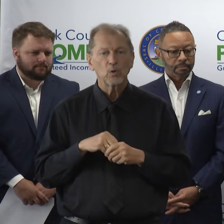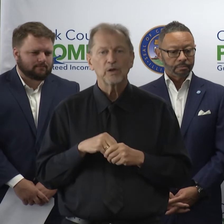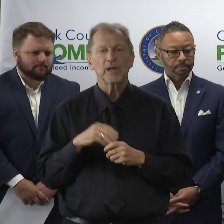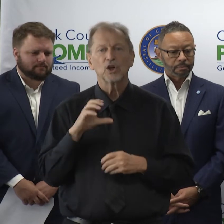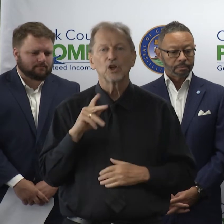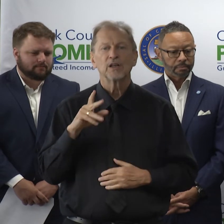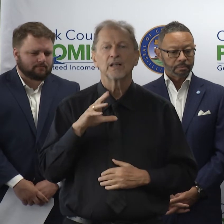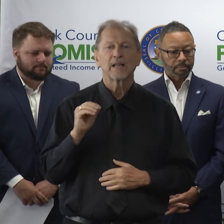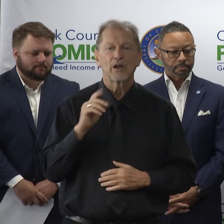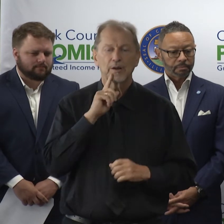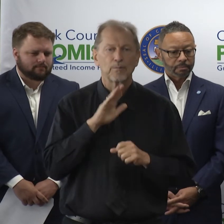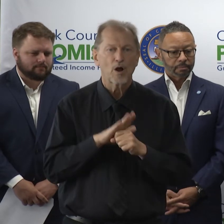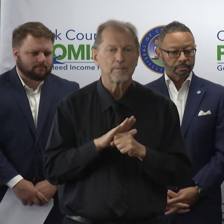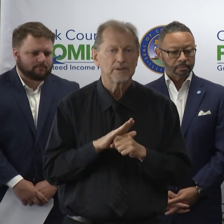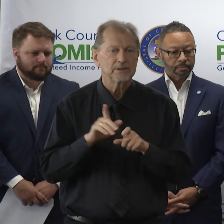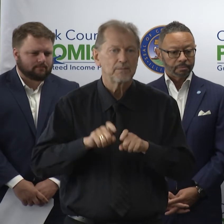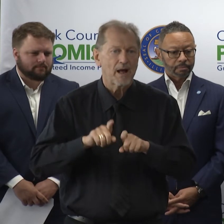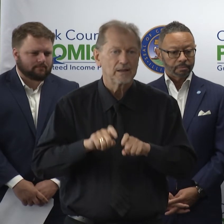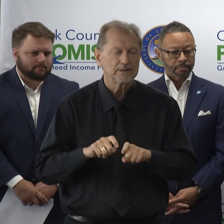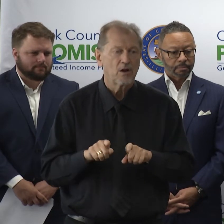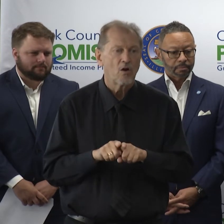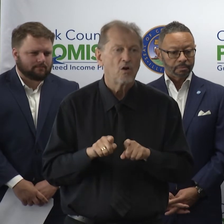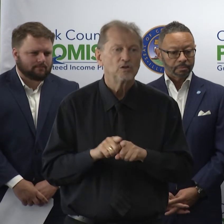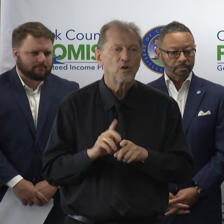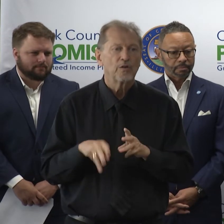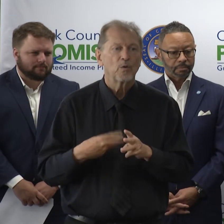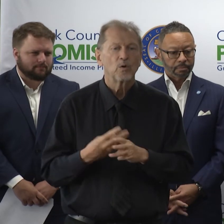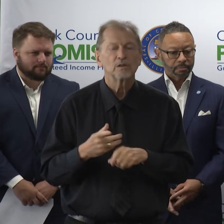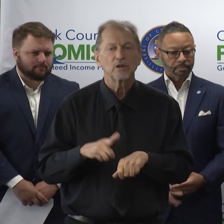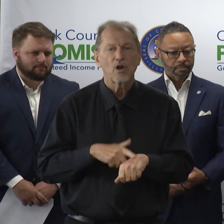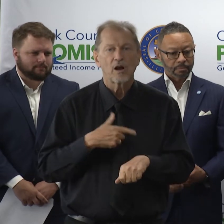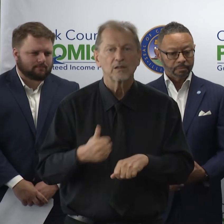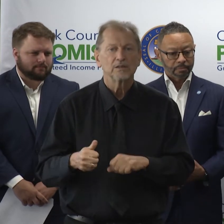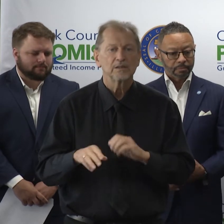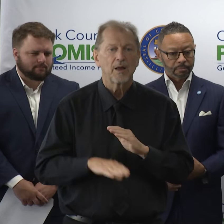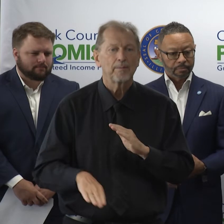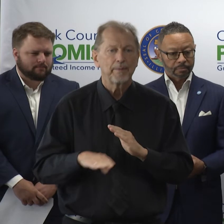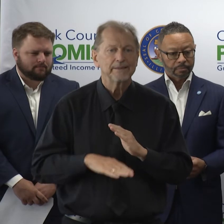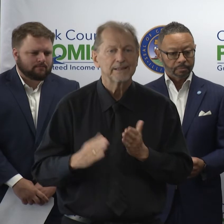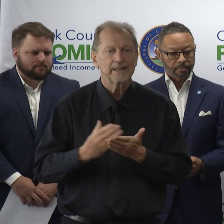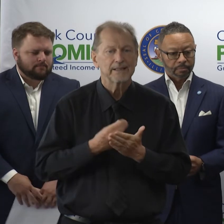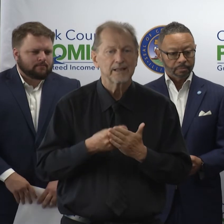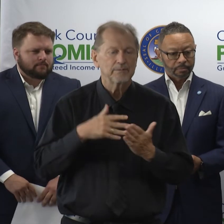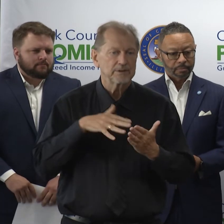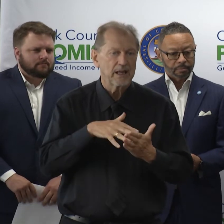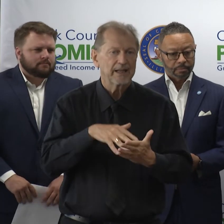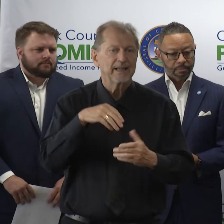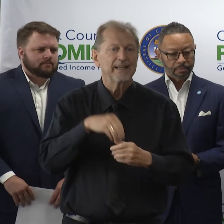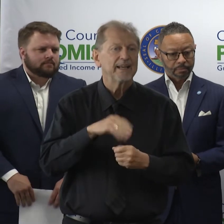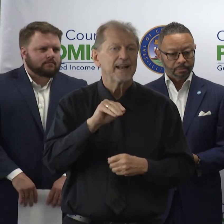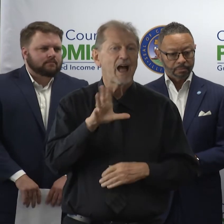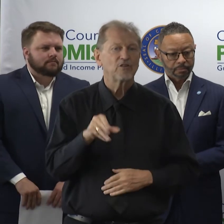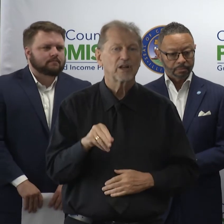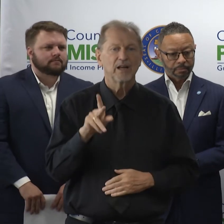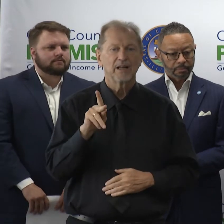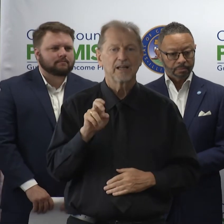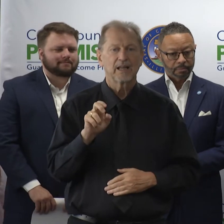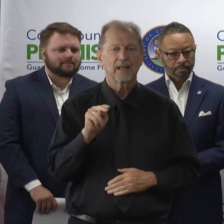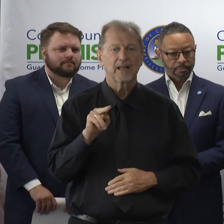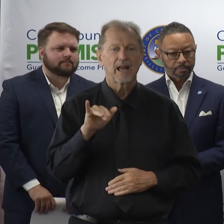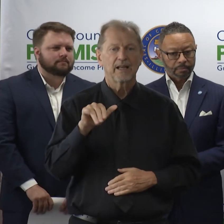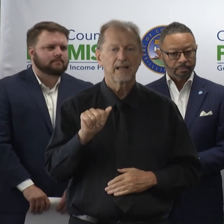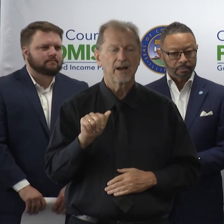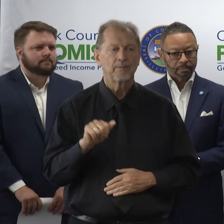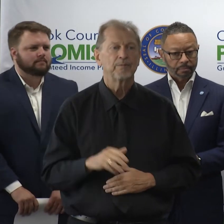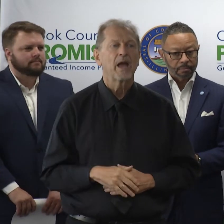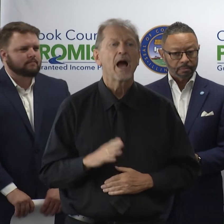as well as the world's longest basic income study in Kenya. As payment administrator, what's our job? Our